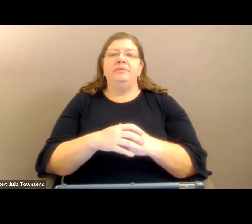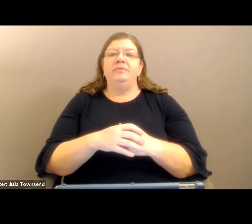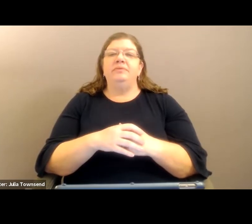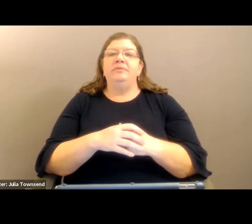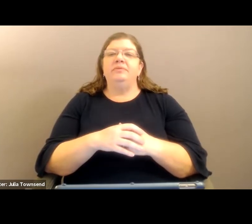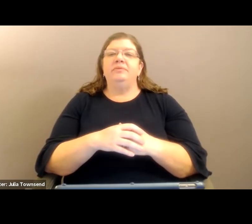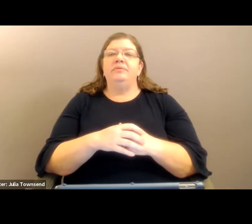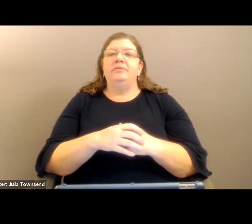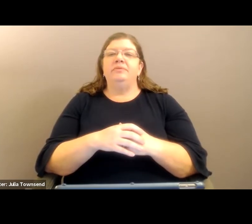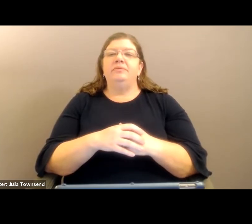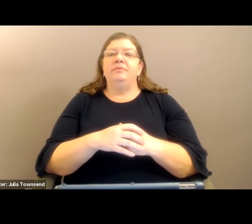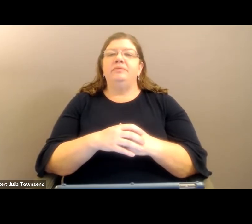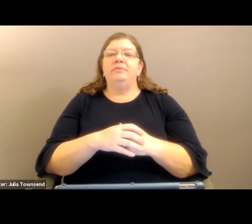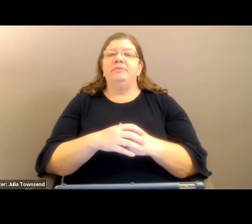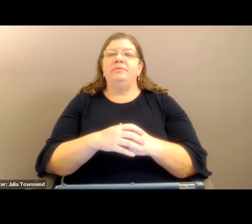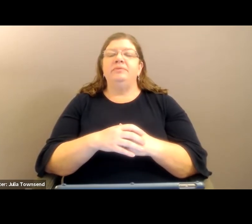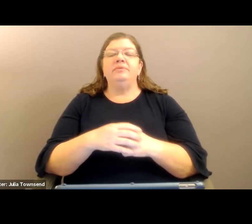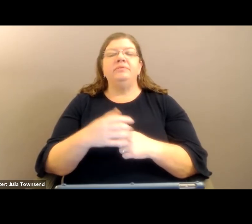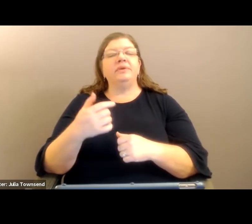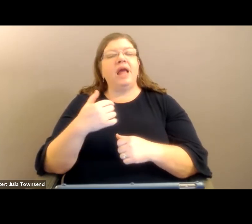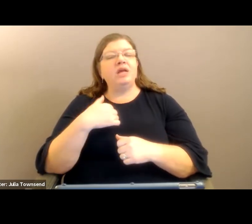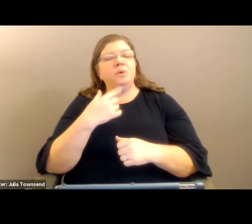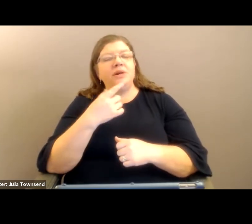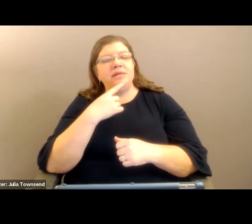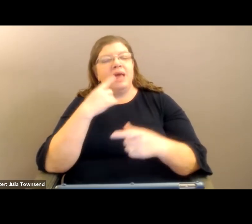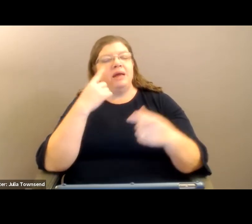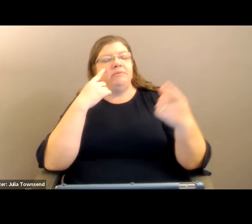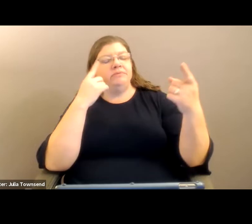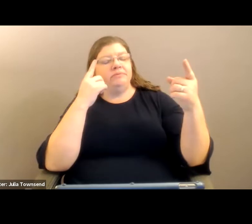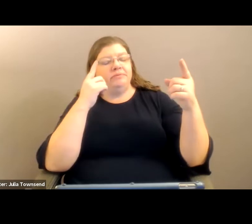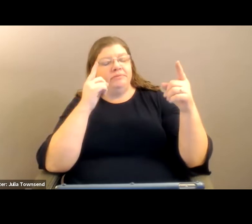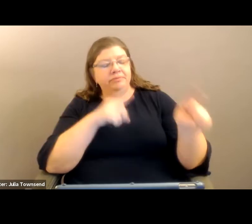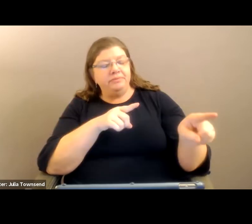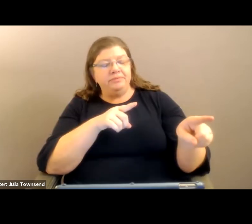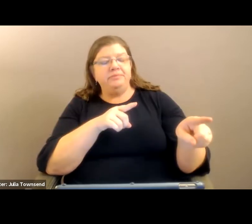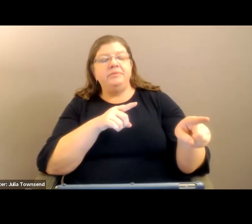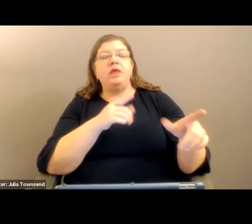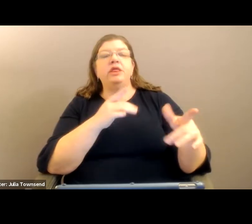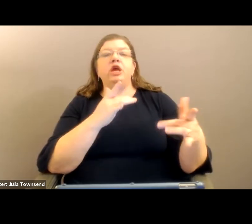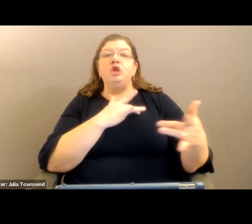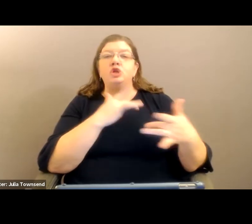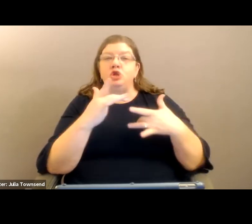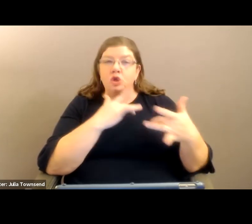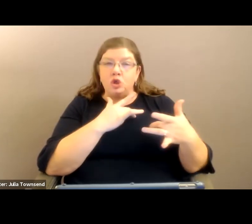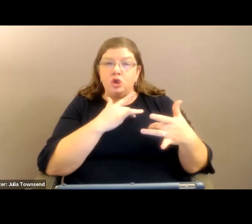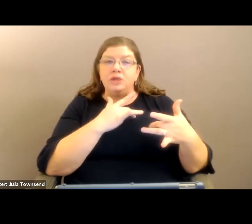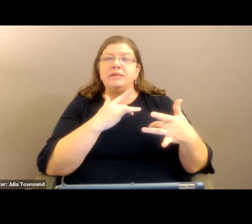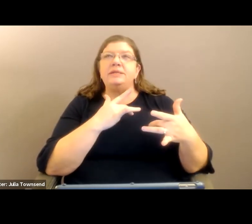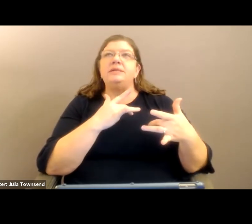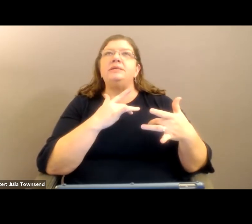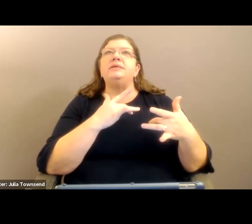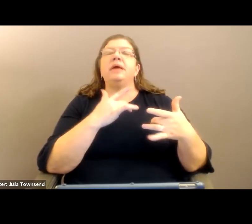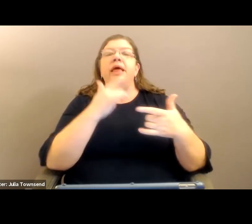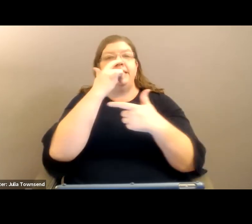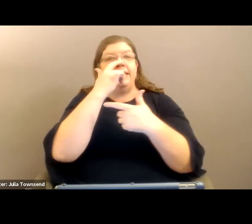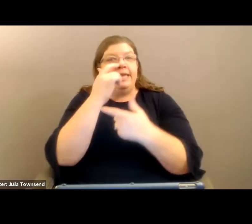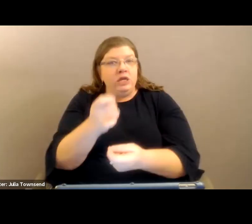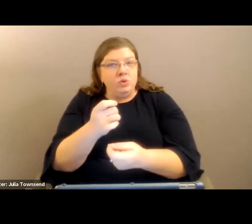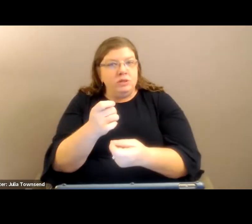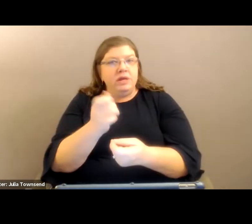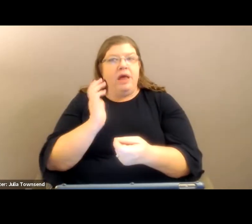I just want to say that, I certainly echo the concerns, the interest of